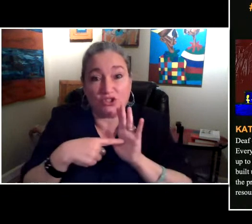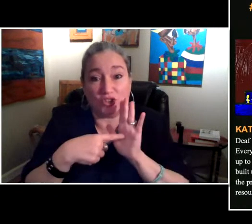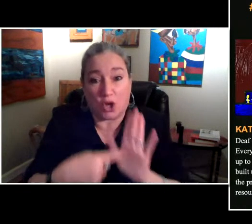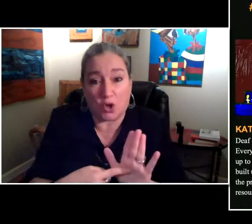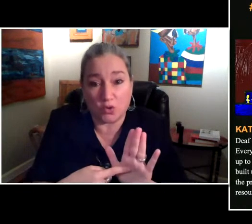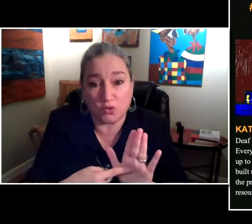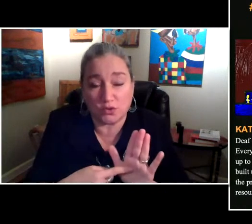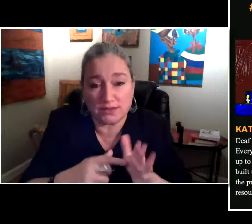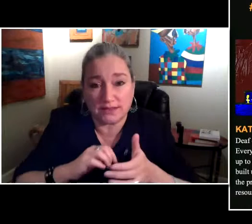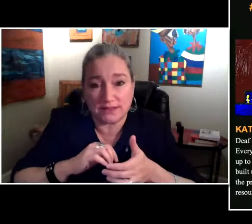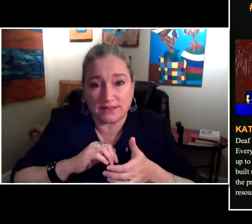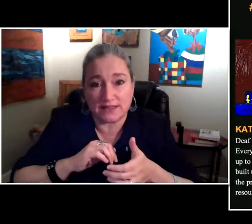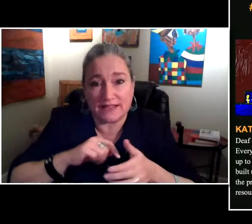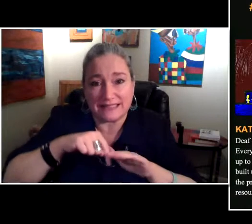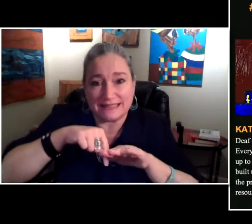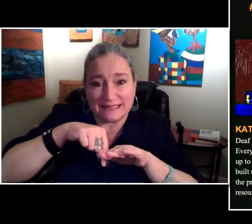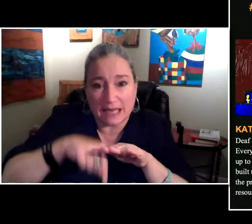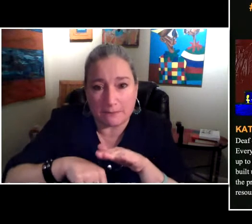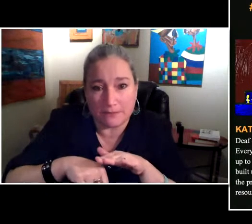each person's hand